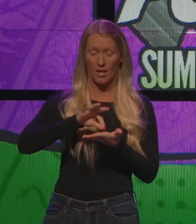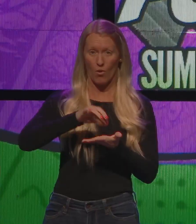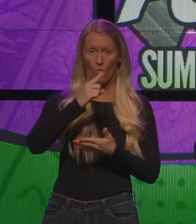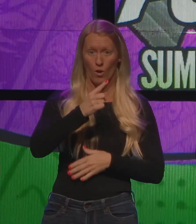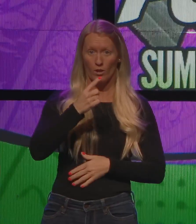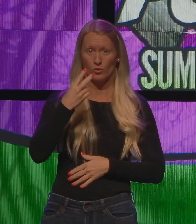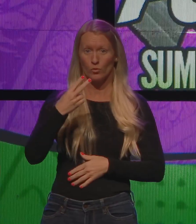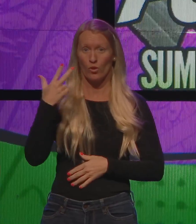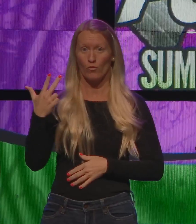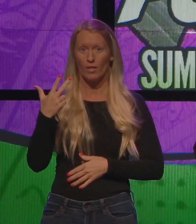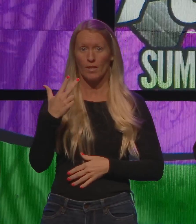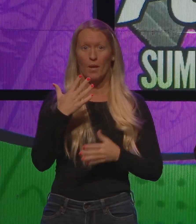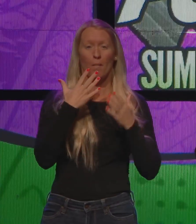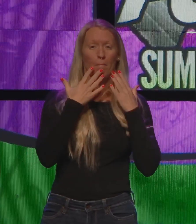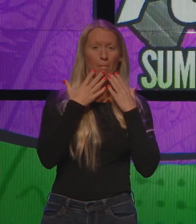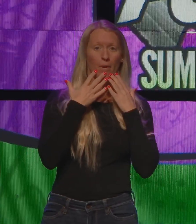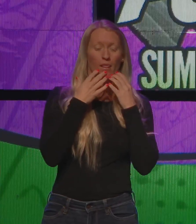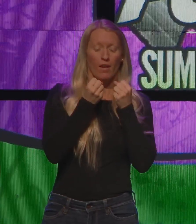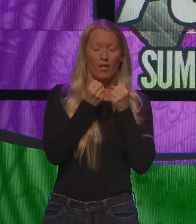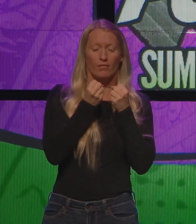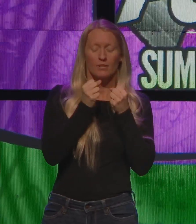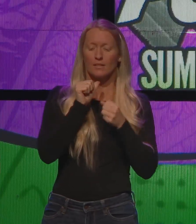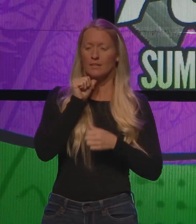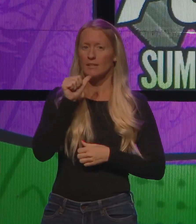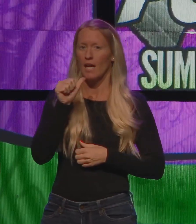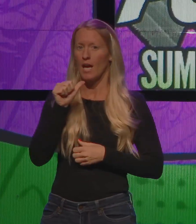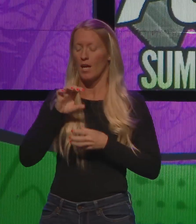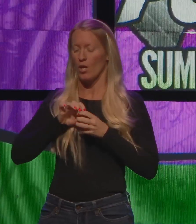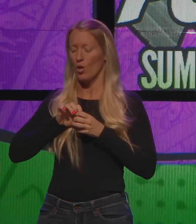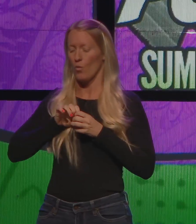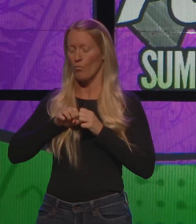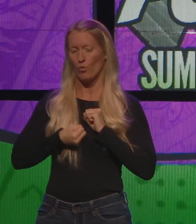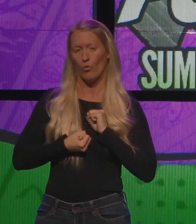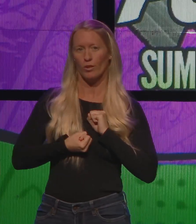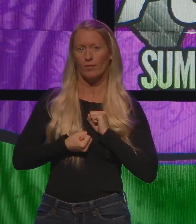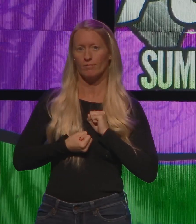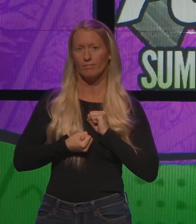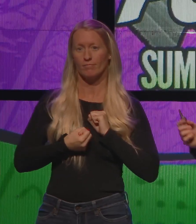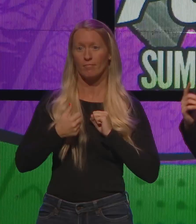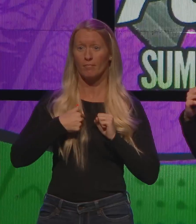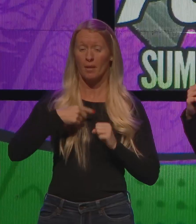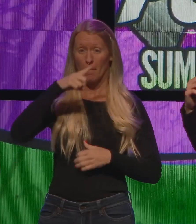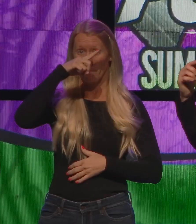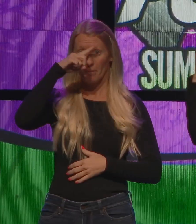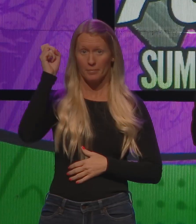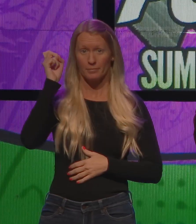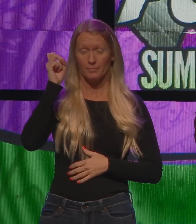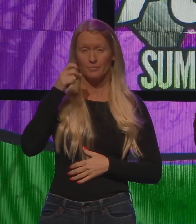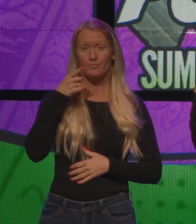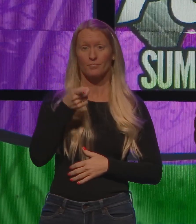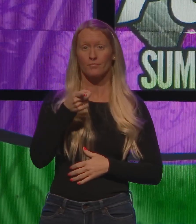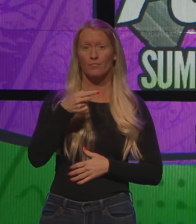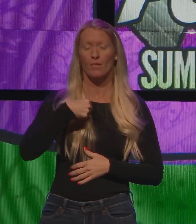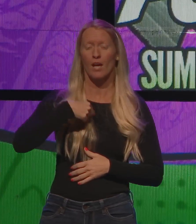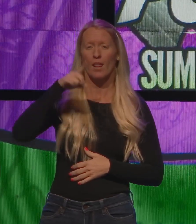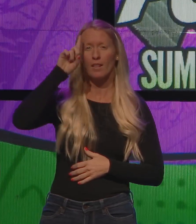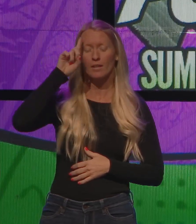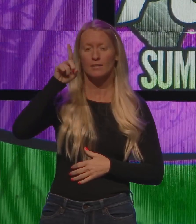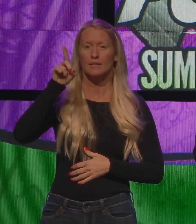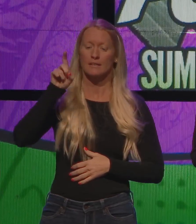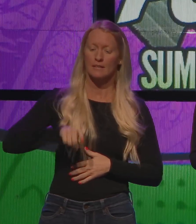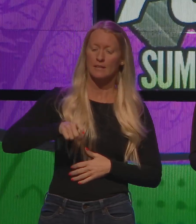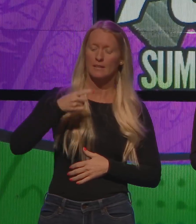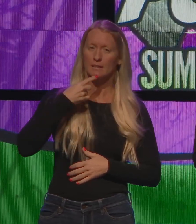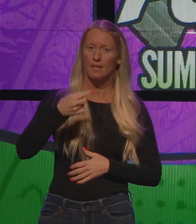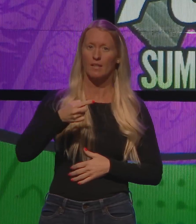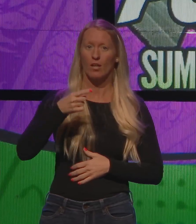say together, beloved, not broken, because I think we need to say it. And because I think it's so good for our brains to be